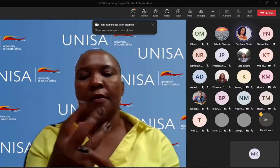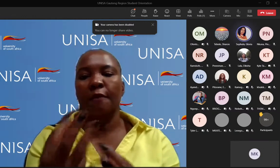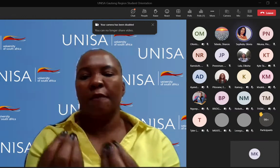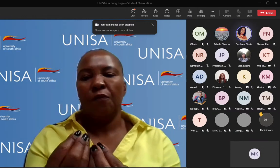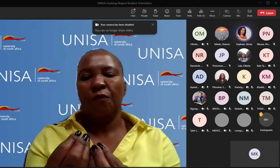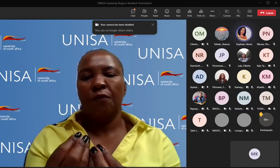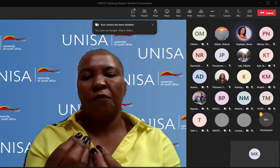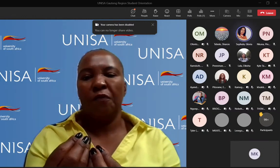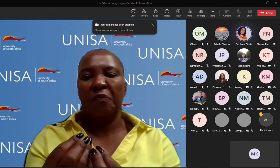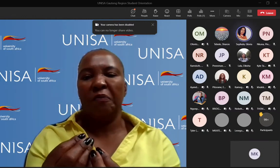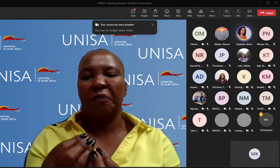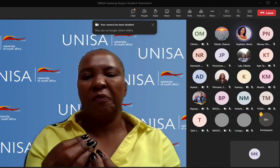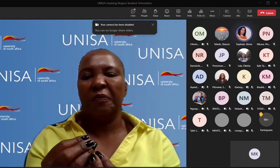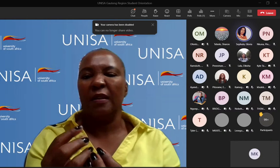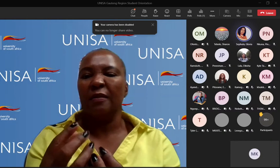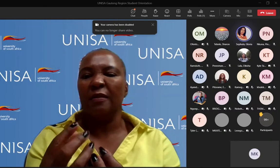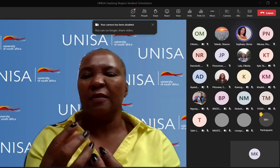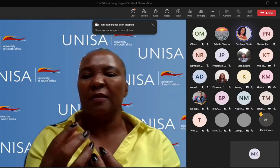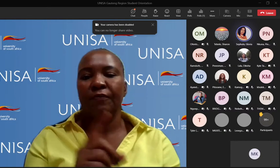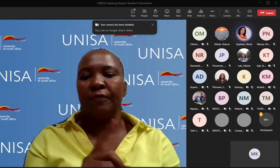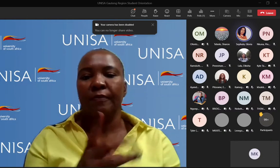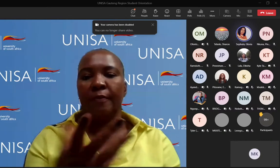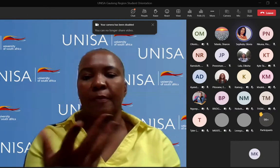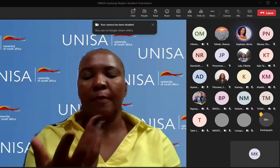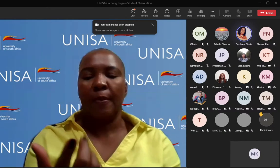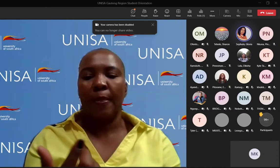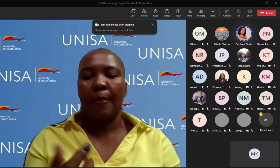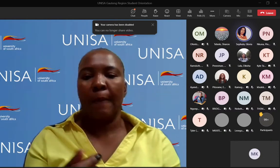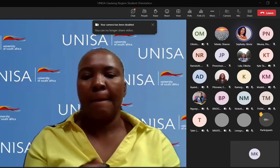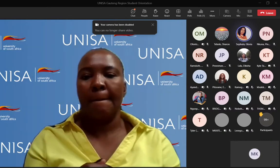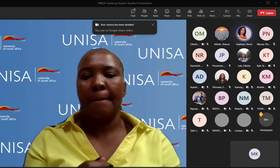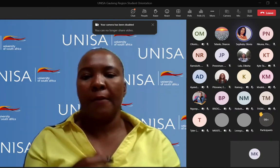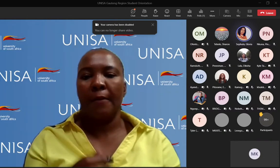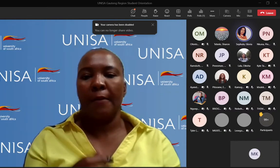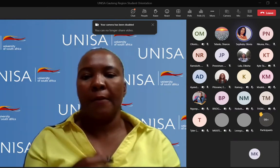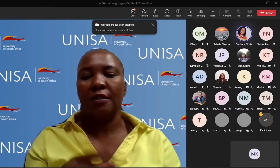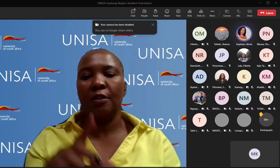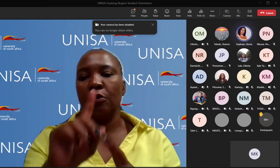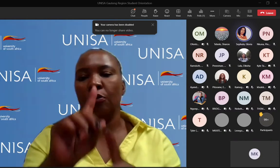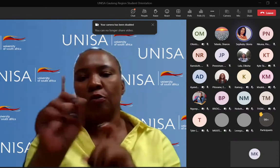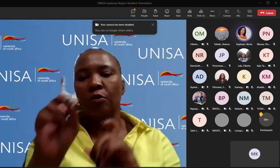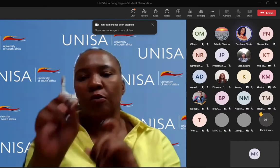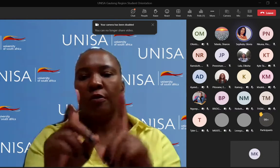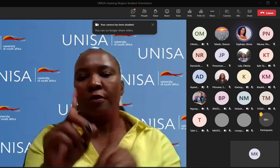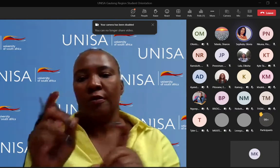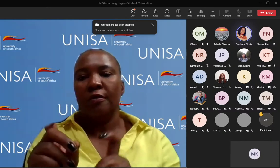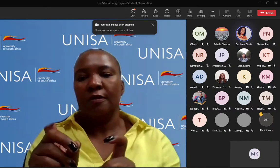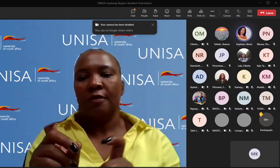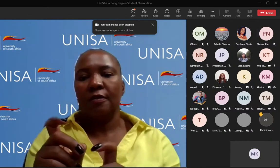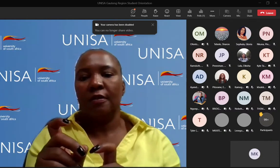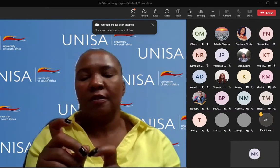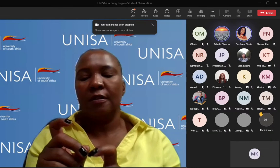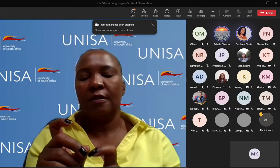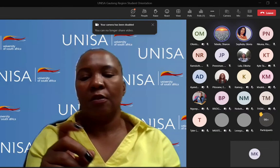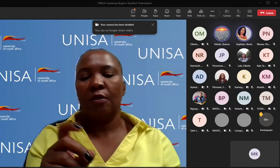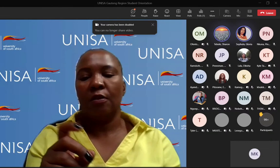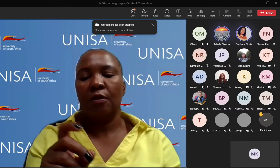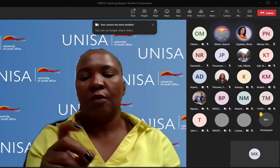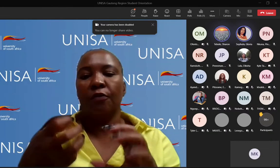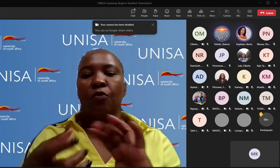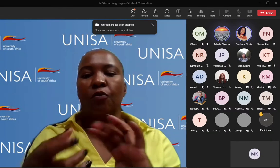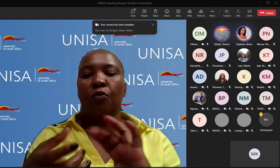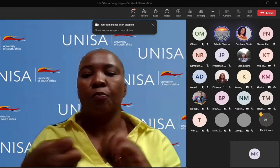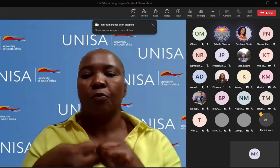ah I was living can I please just close a q a and move to the next presenter because I think we are having connectivity issues